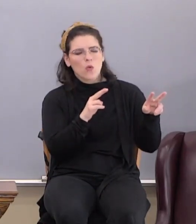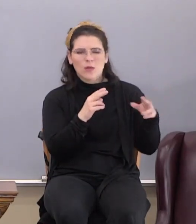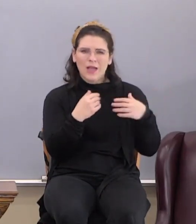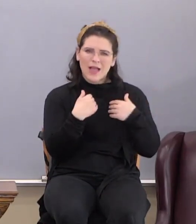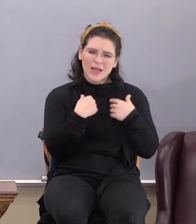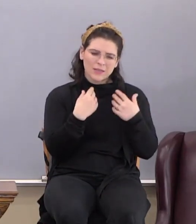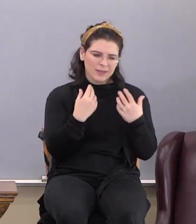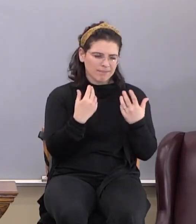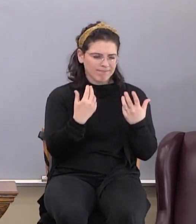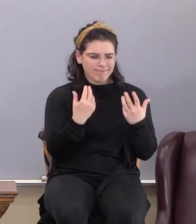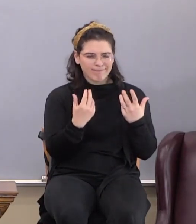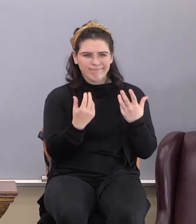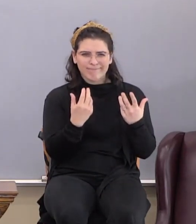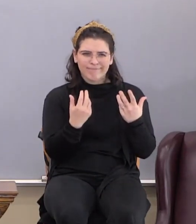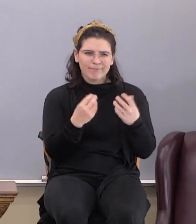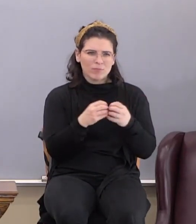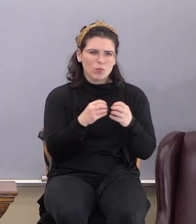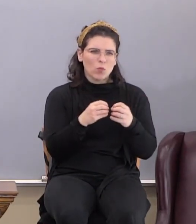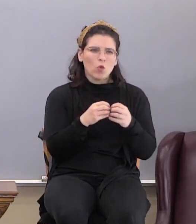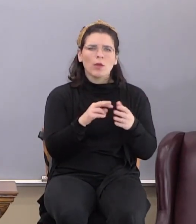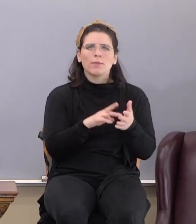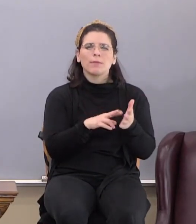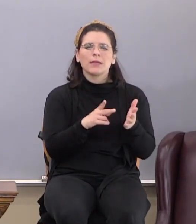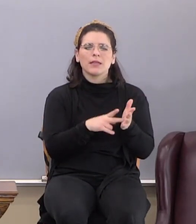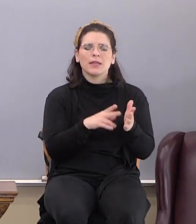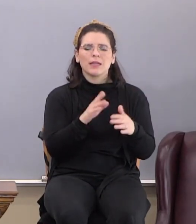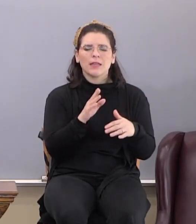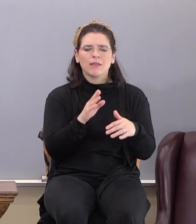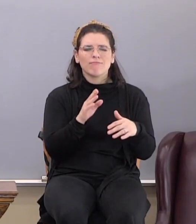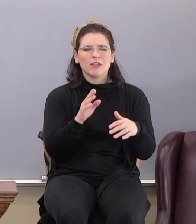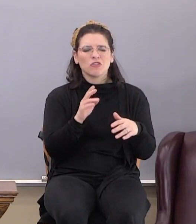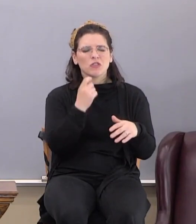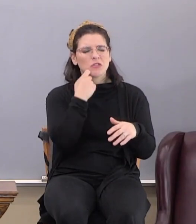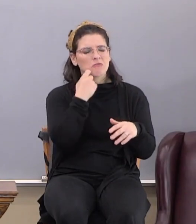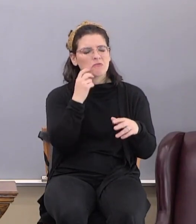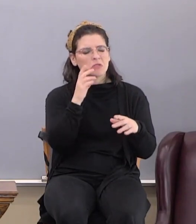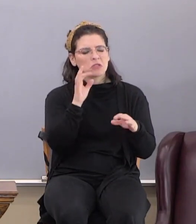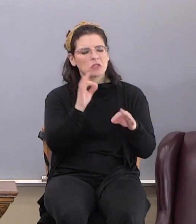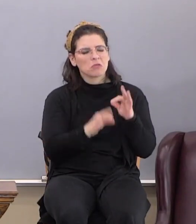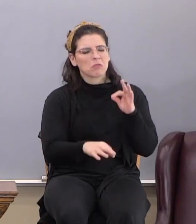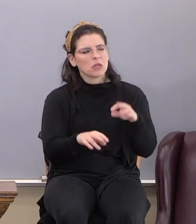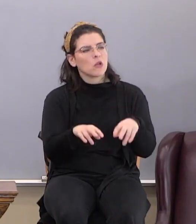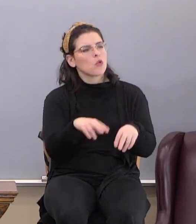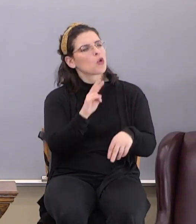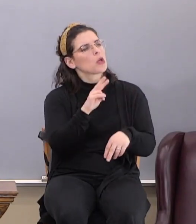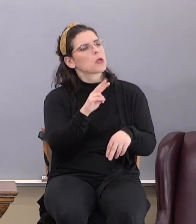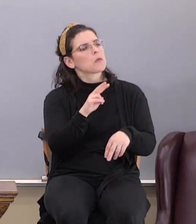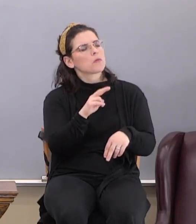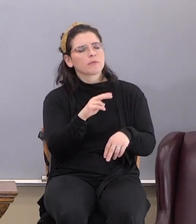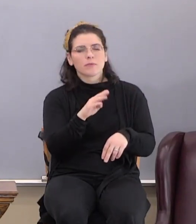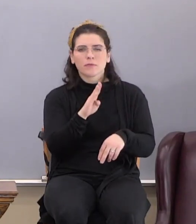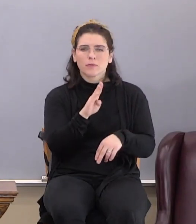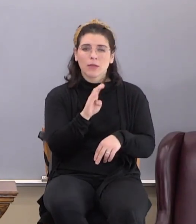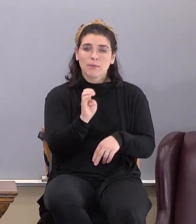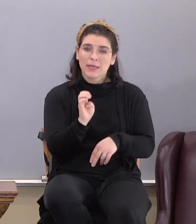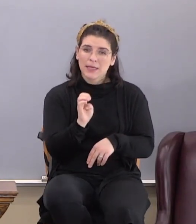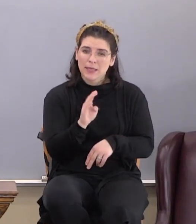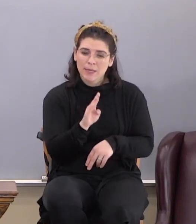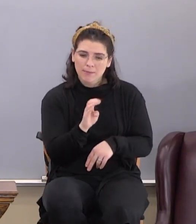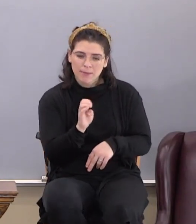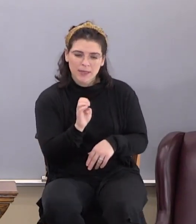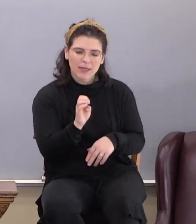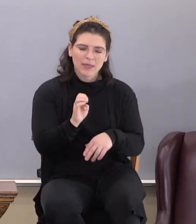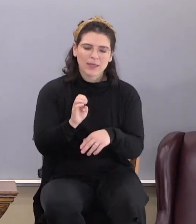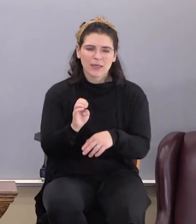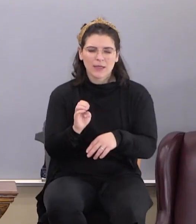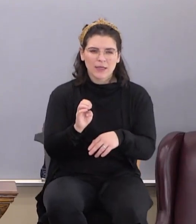carries a little bit of a more meaning than merely looking, okay? Be, that prefix is the